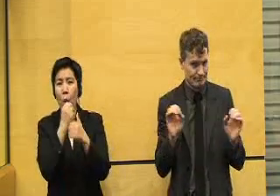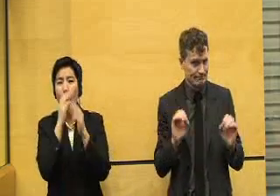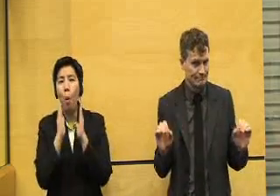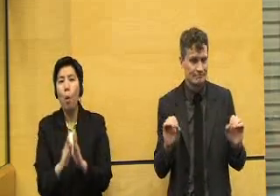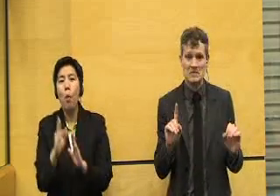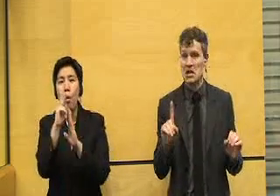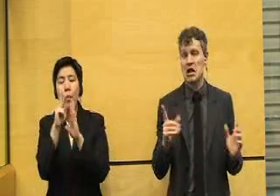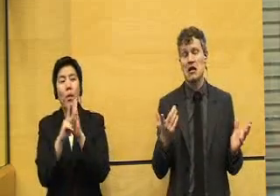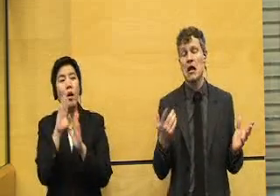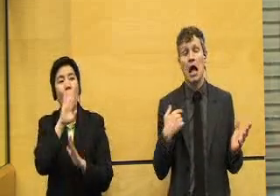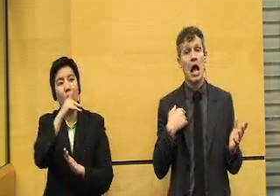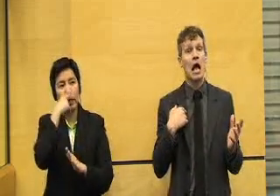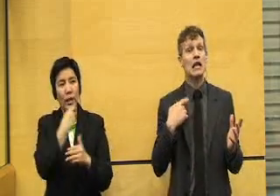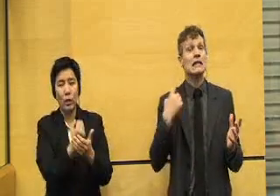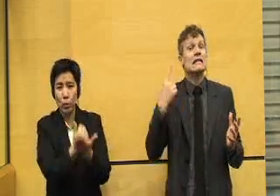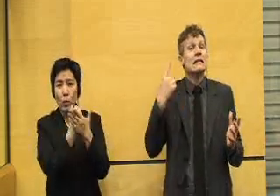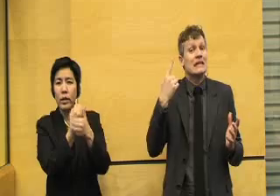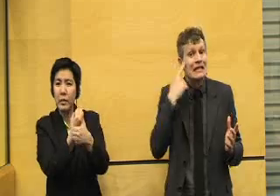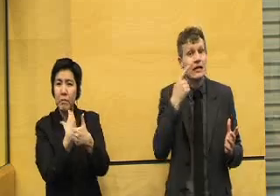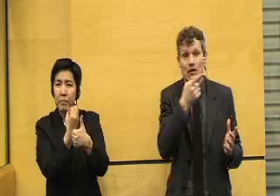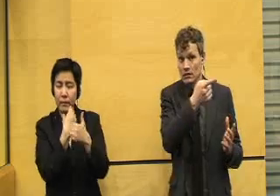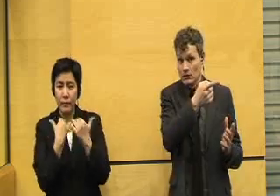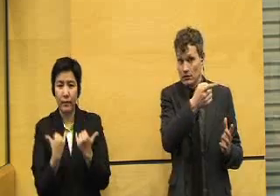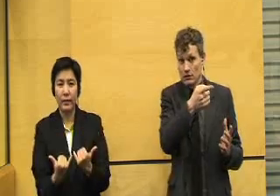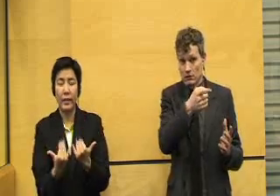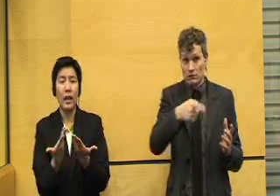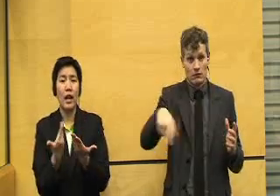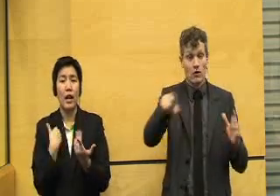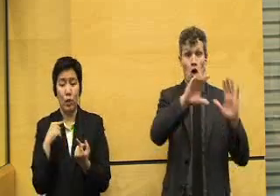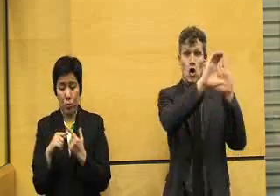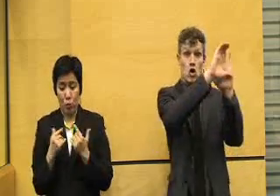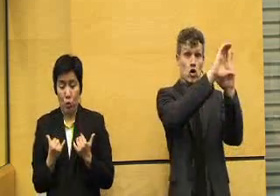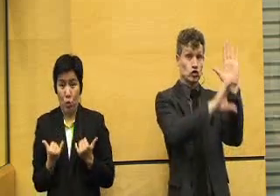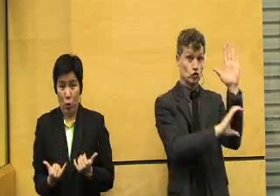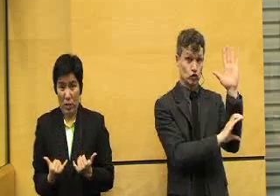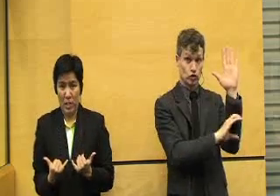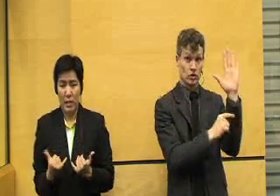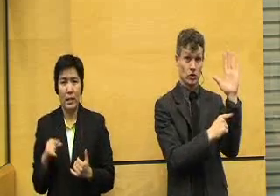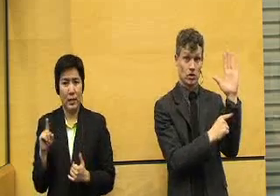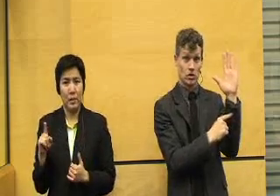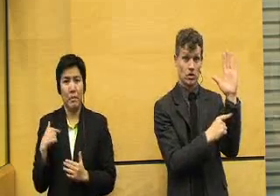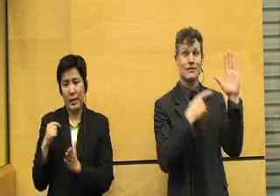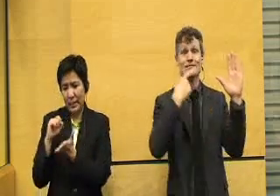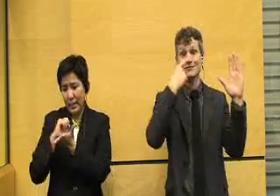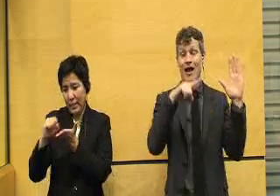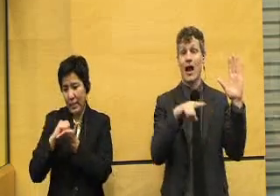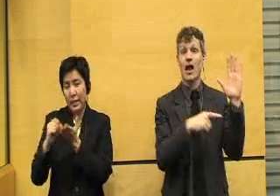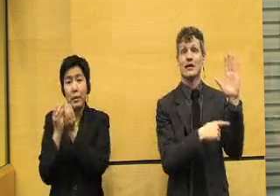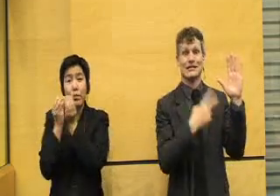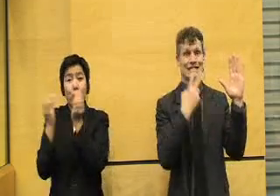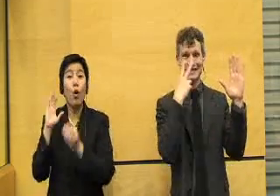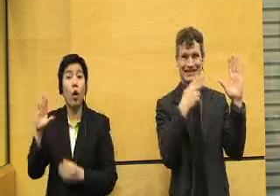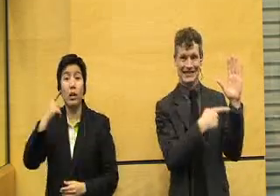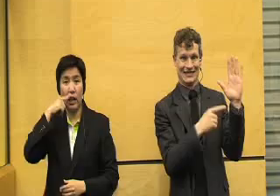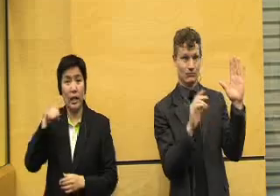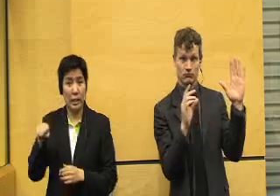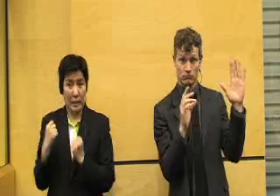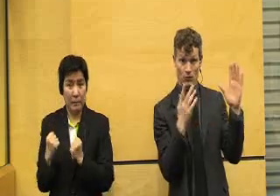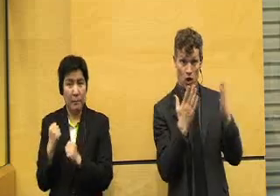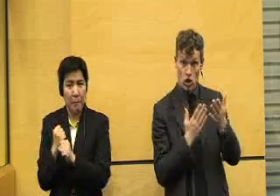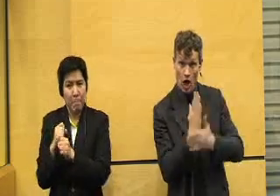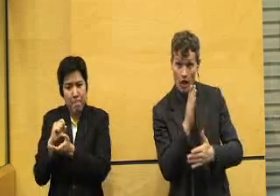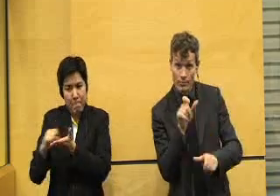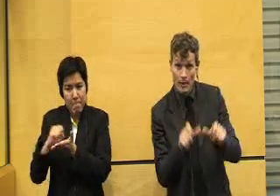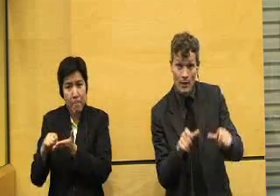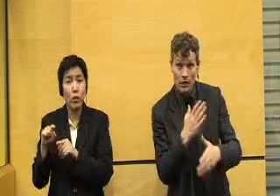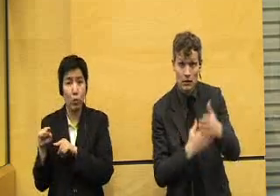that the State Party's new draft constitution fails to include the right of persons with disabilities.